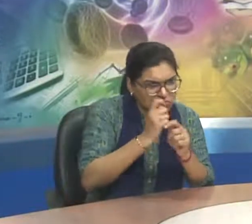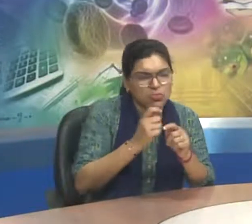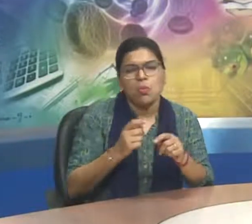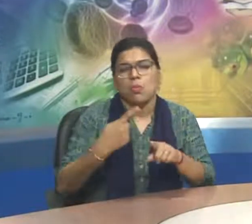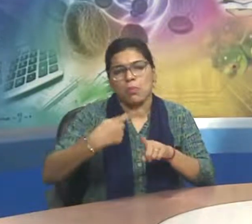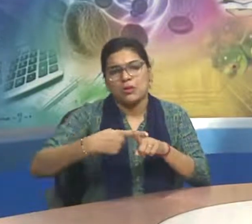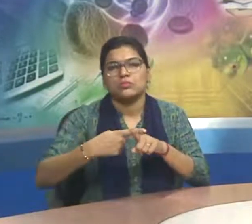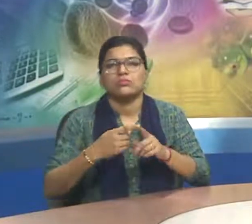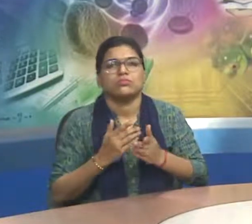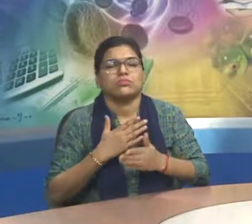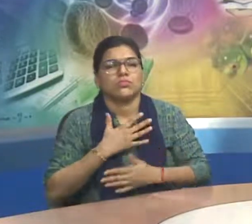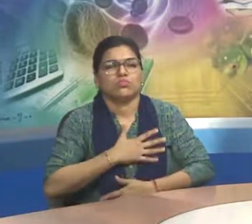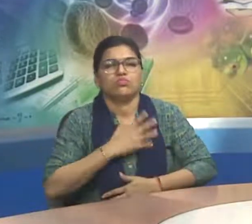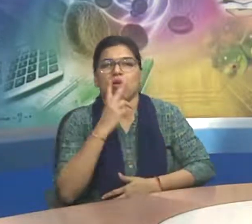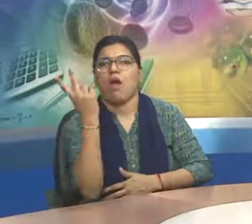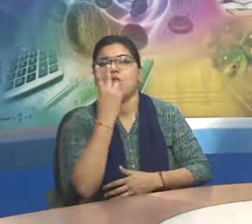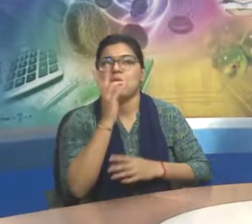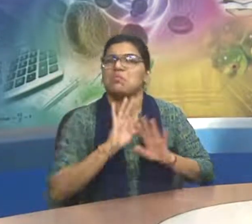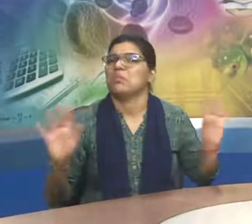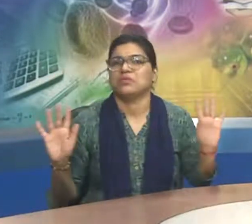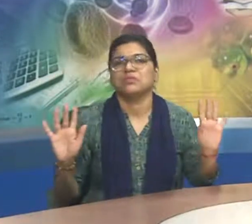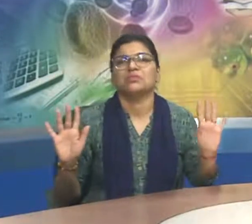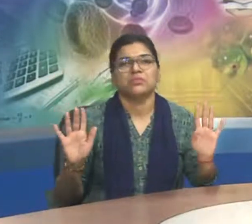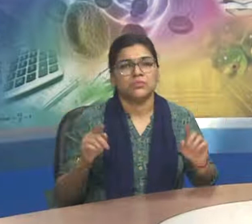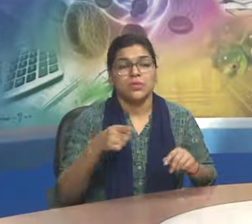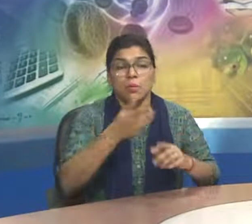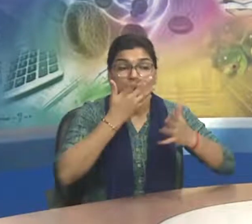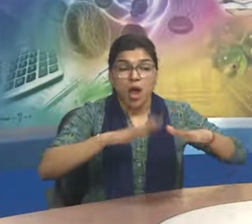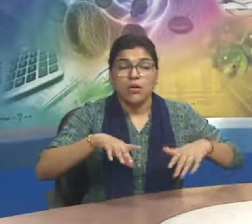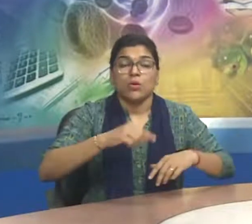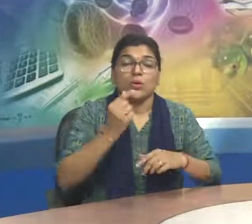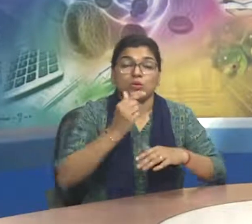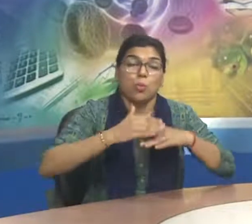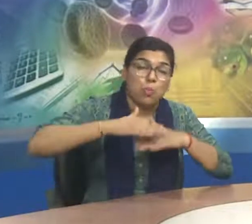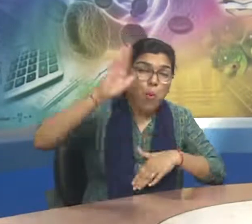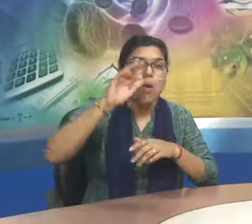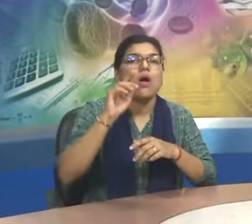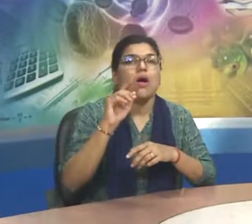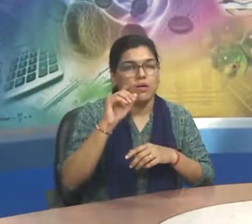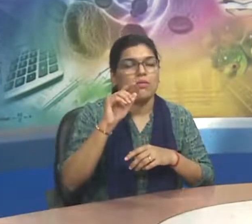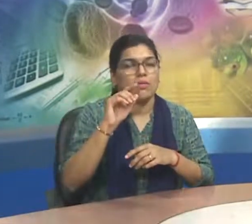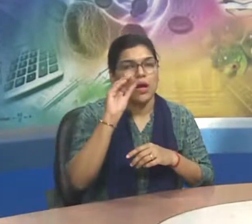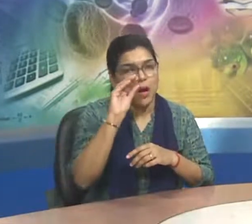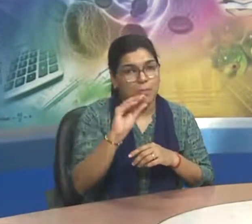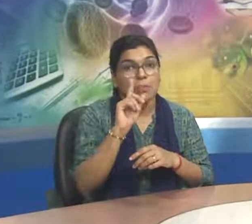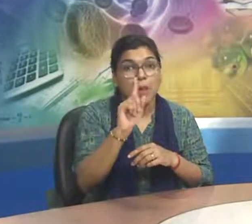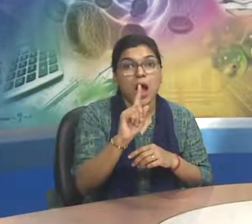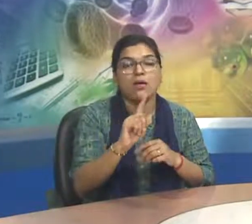But we cannot use that water for our everyday life.